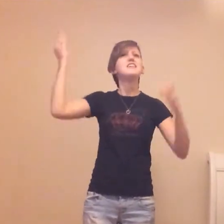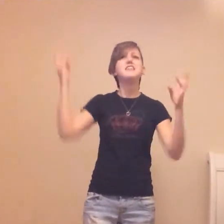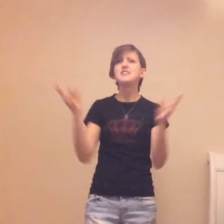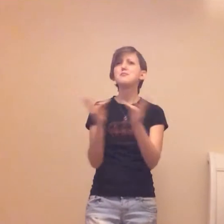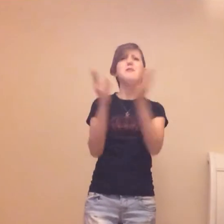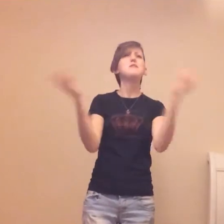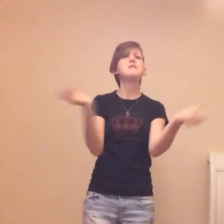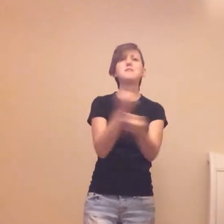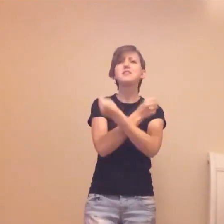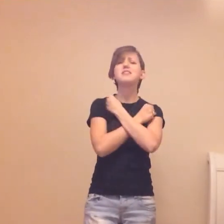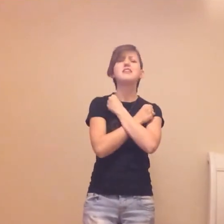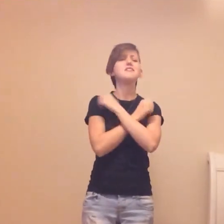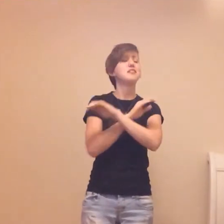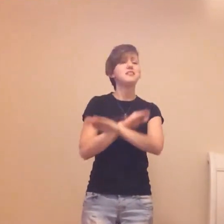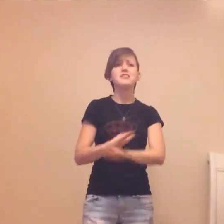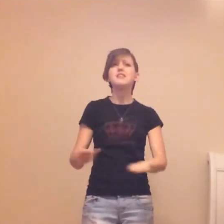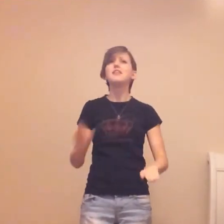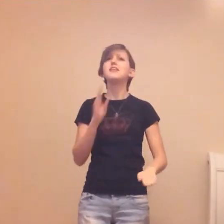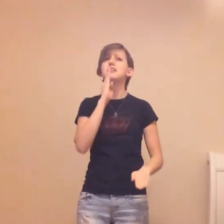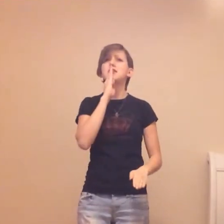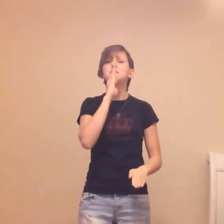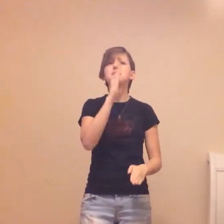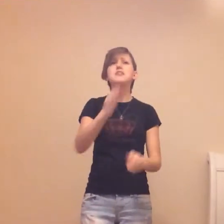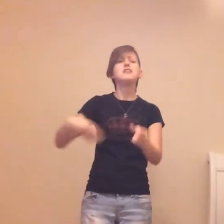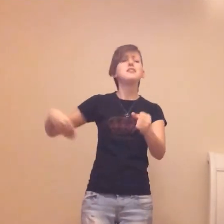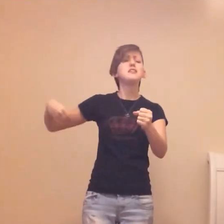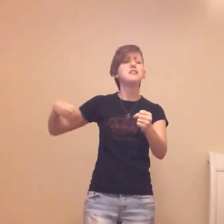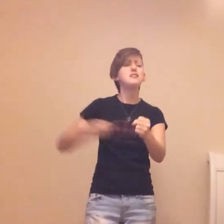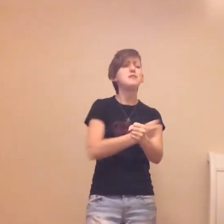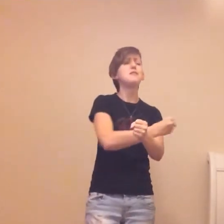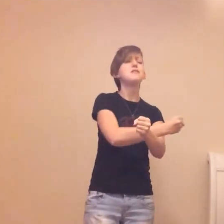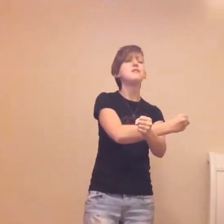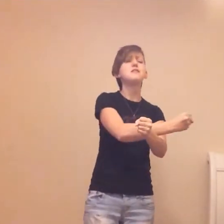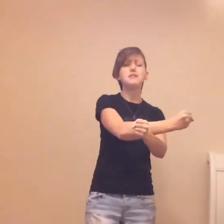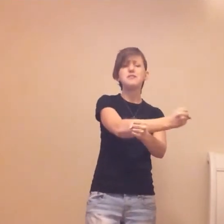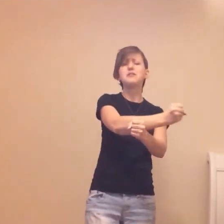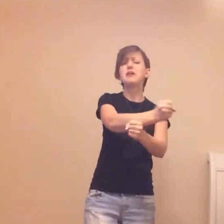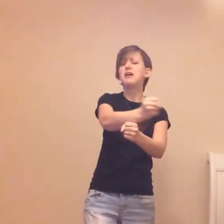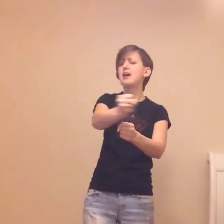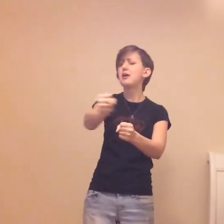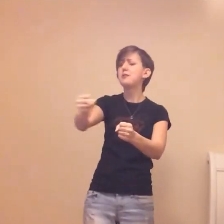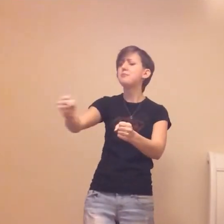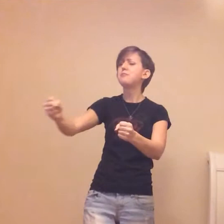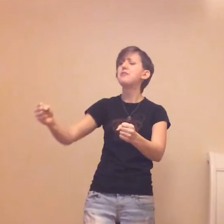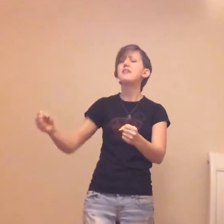His perfect blood could not be overcome. The began